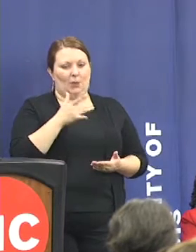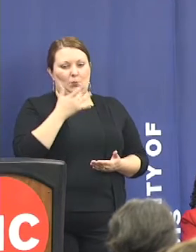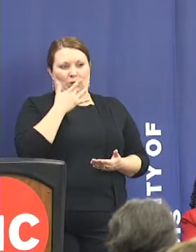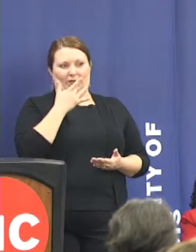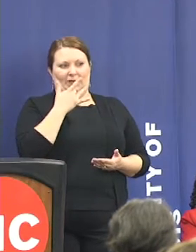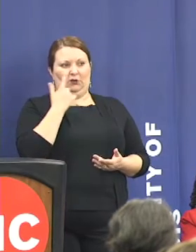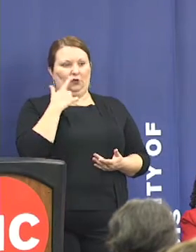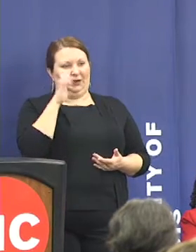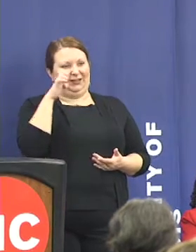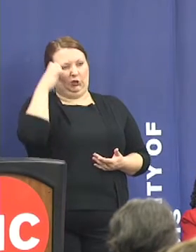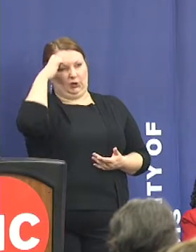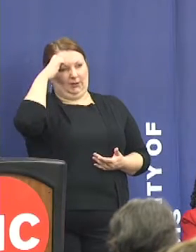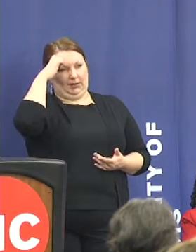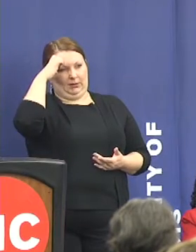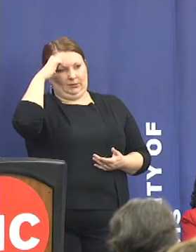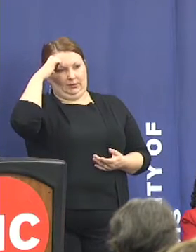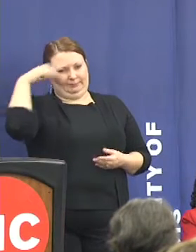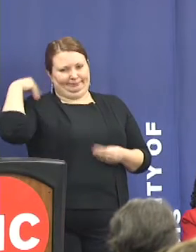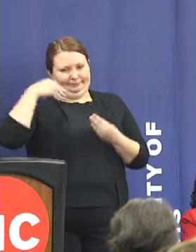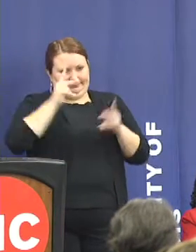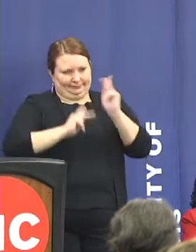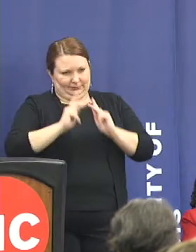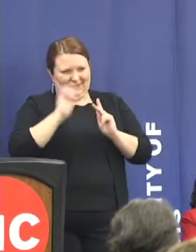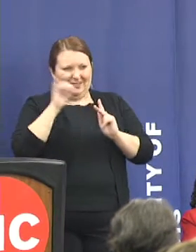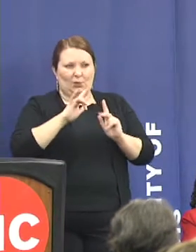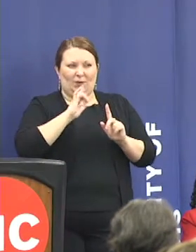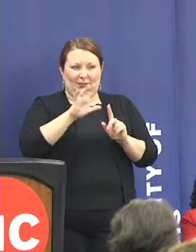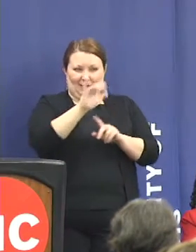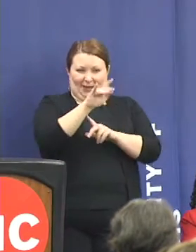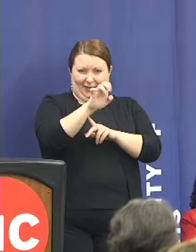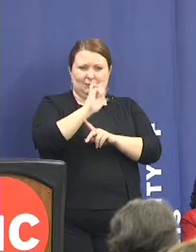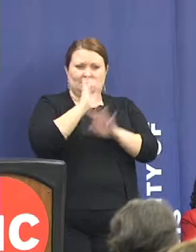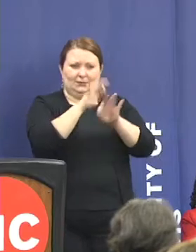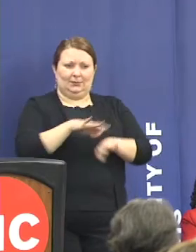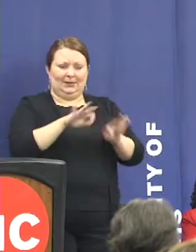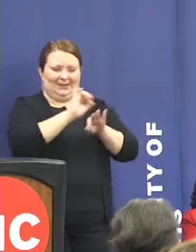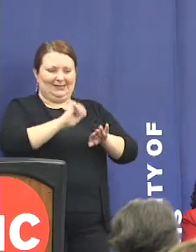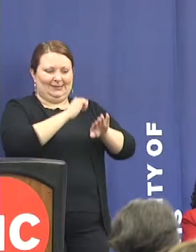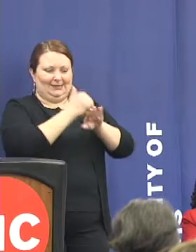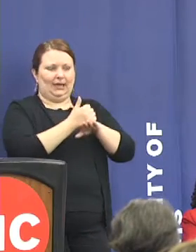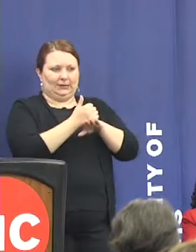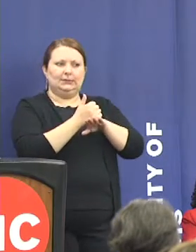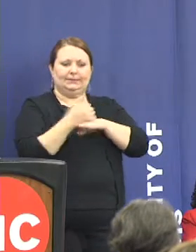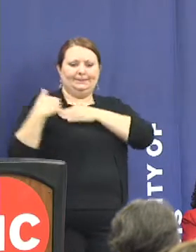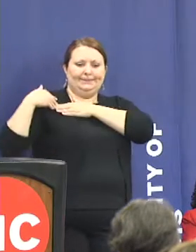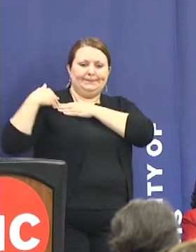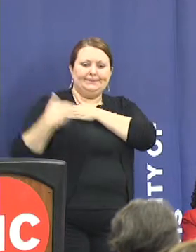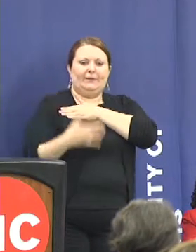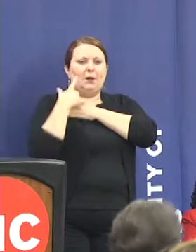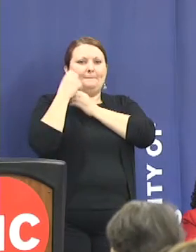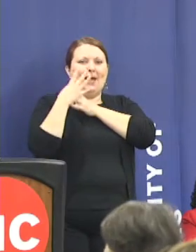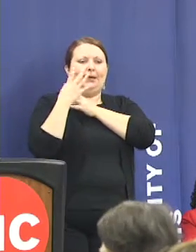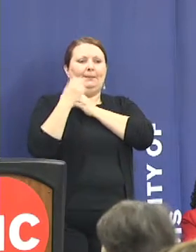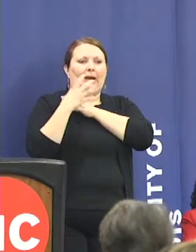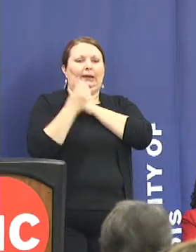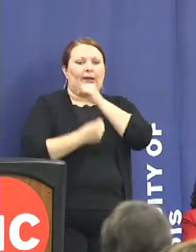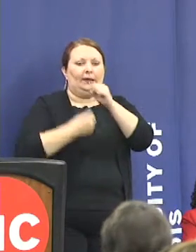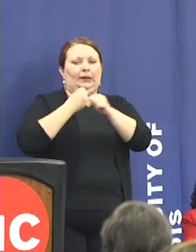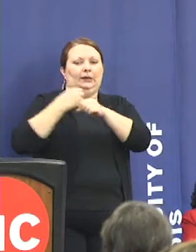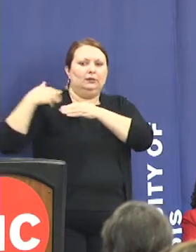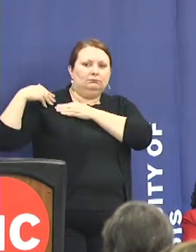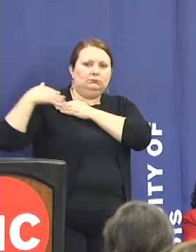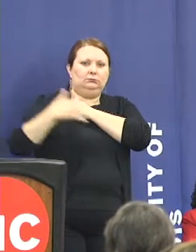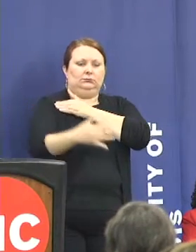for persons of European descent. So that case is really important because it sets the stage for centuries